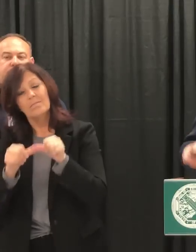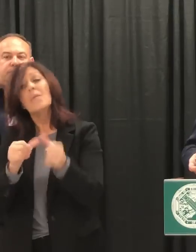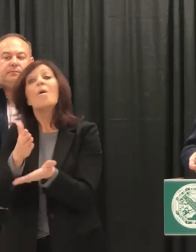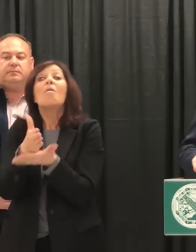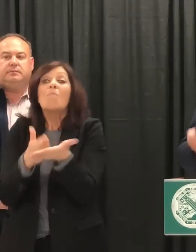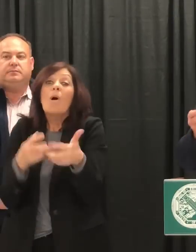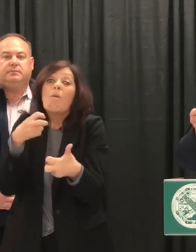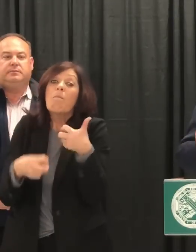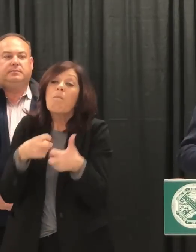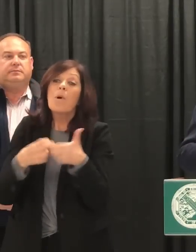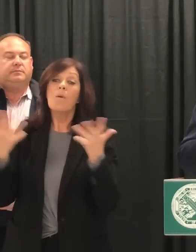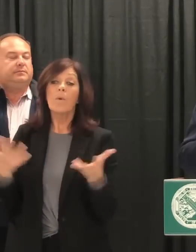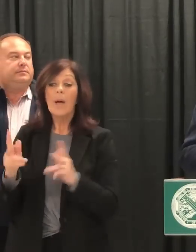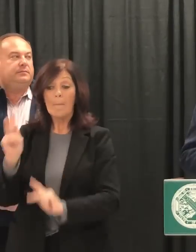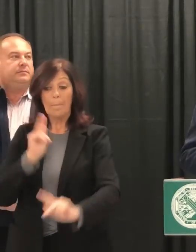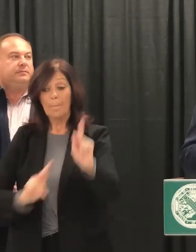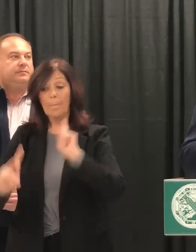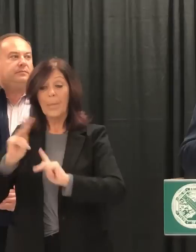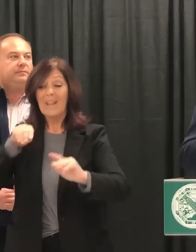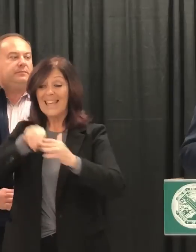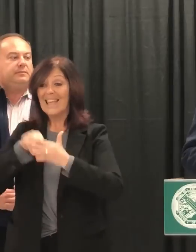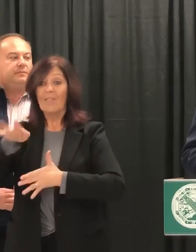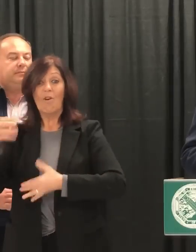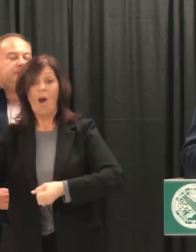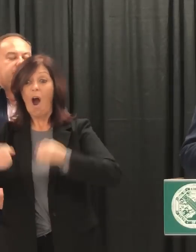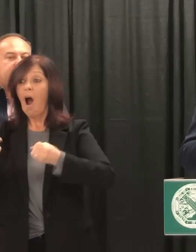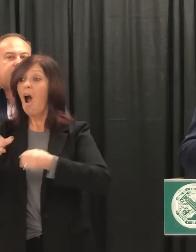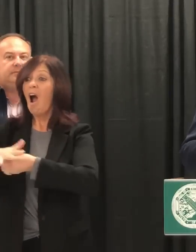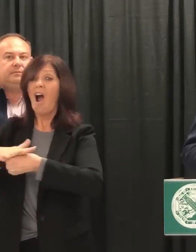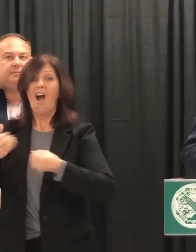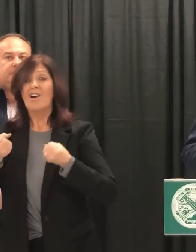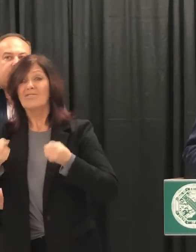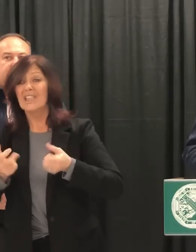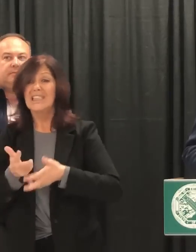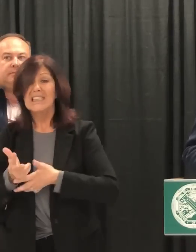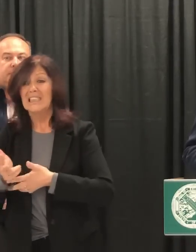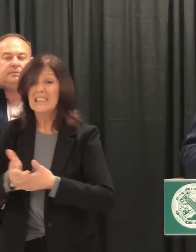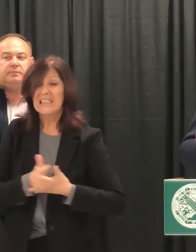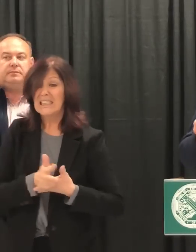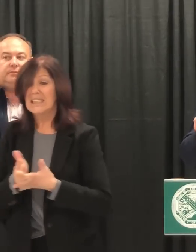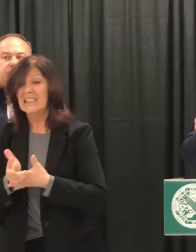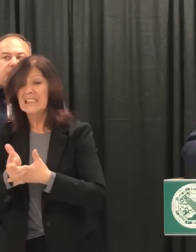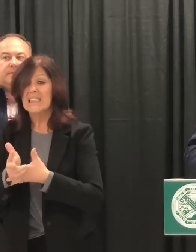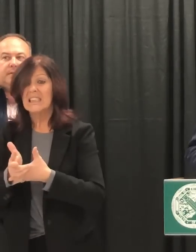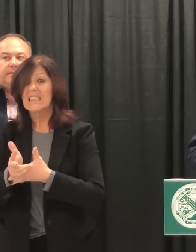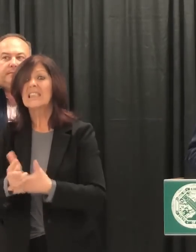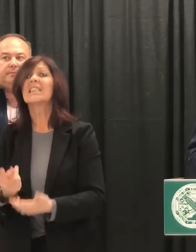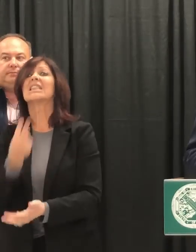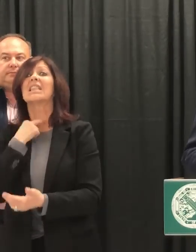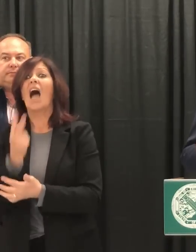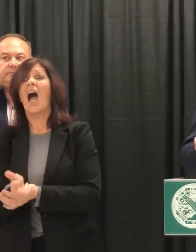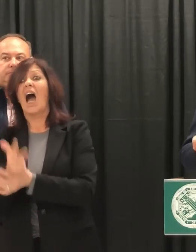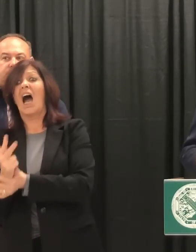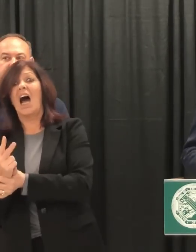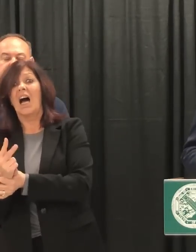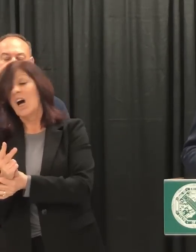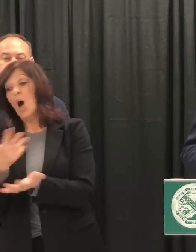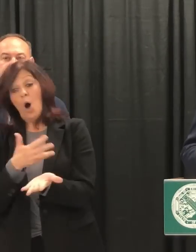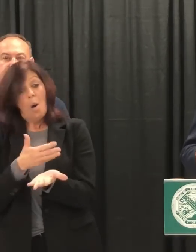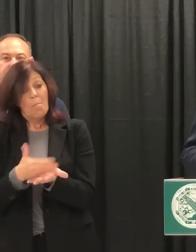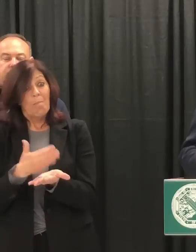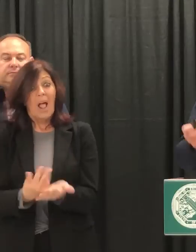the problem is there are people that are in vehicles in these areas trying to traverse through them. They are getting stuck. Our plows